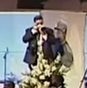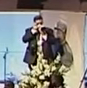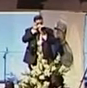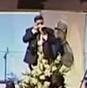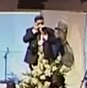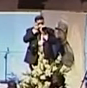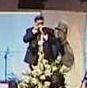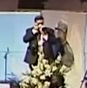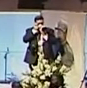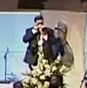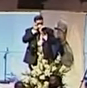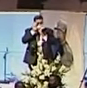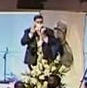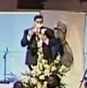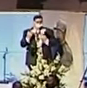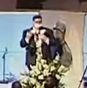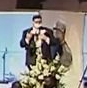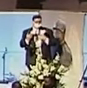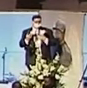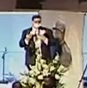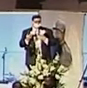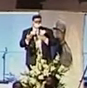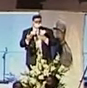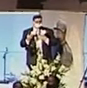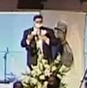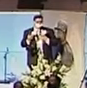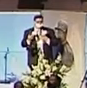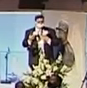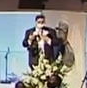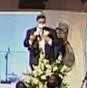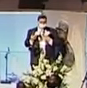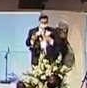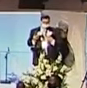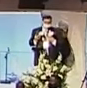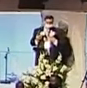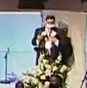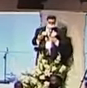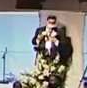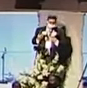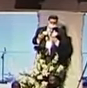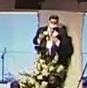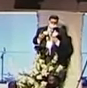is greatly appreciated. We are asking everyone please be seated at this time.